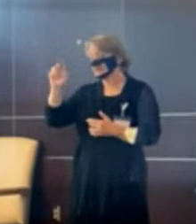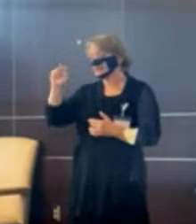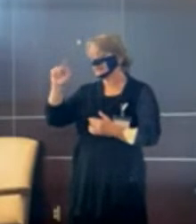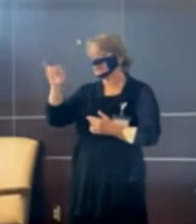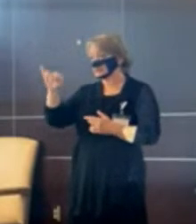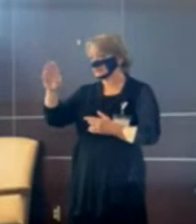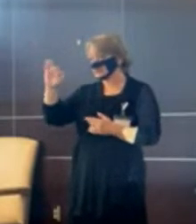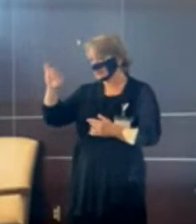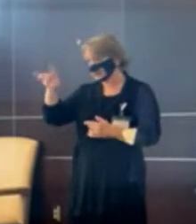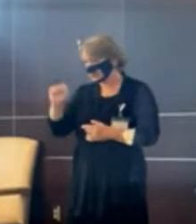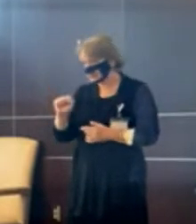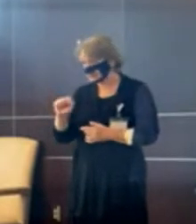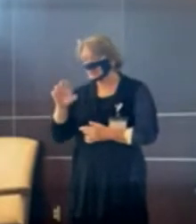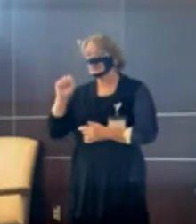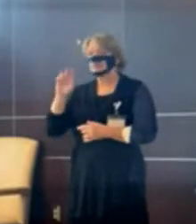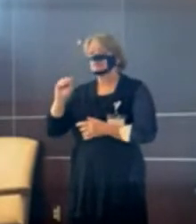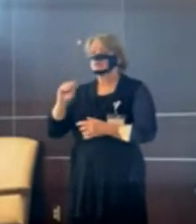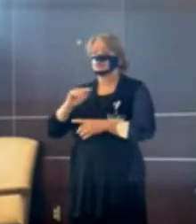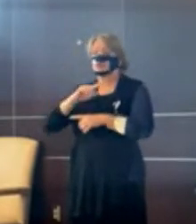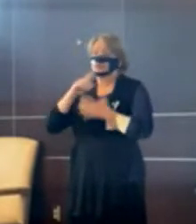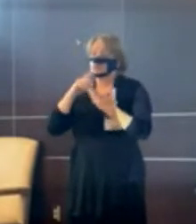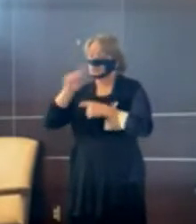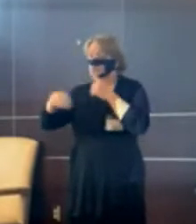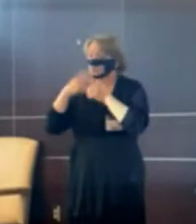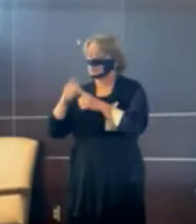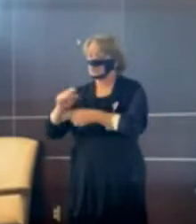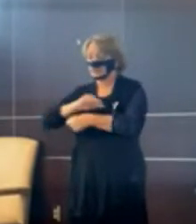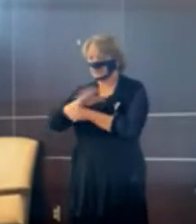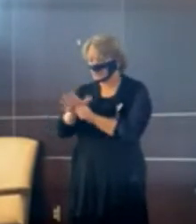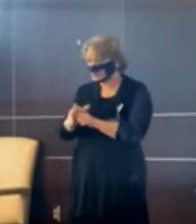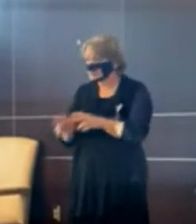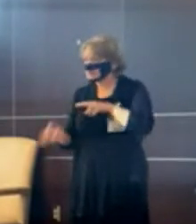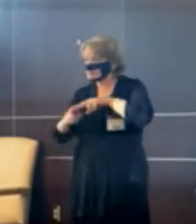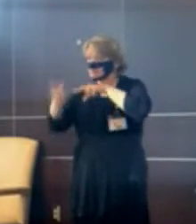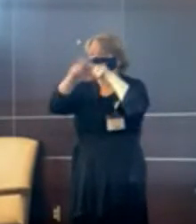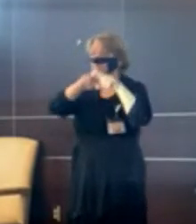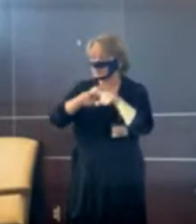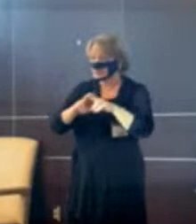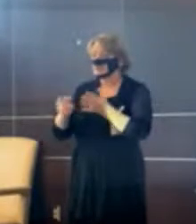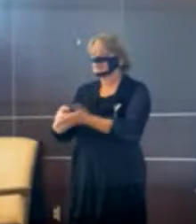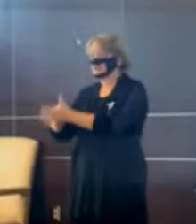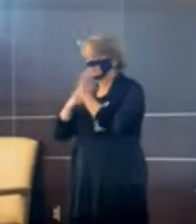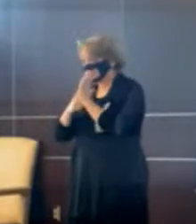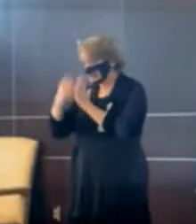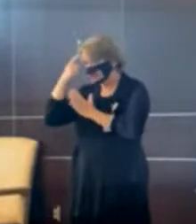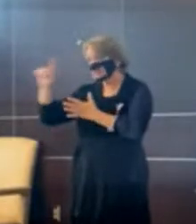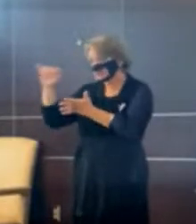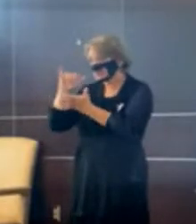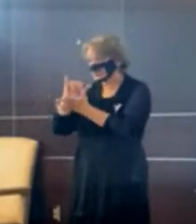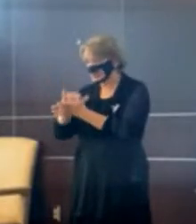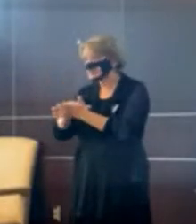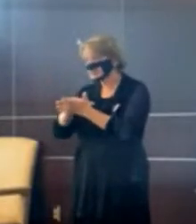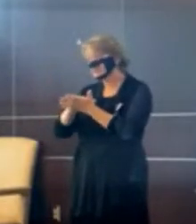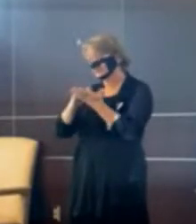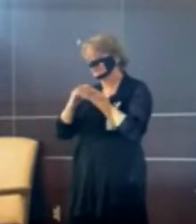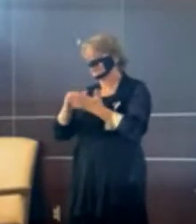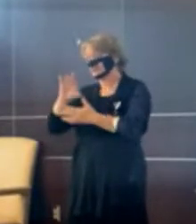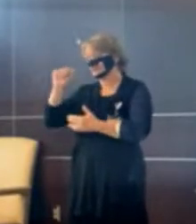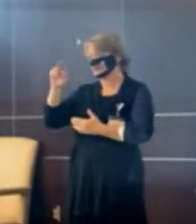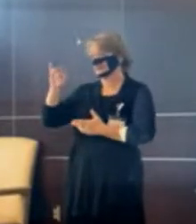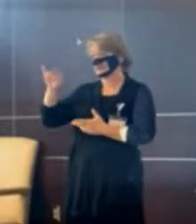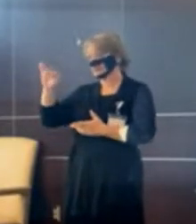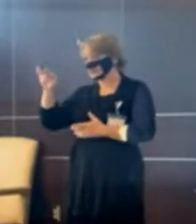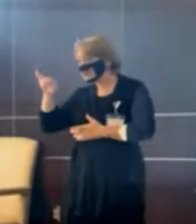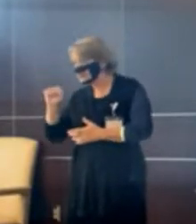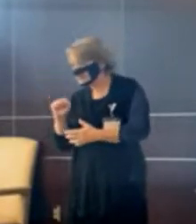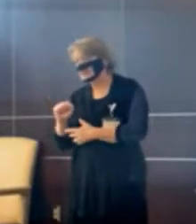the demand for this treatment. As we shared last week, we opened our standalone monoclonal infusion site center in Johnson City,